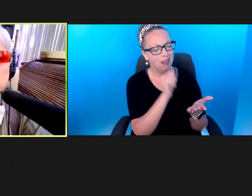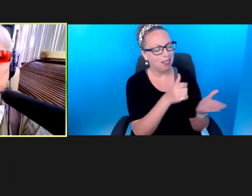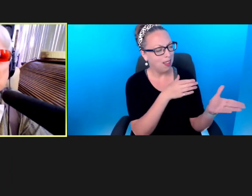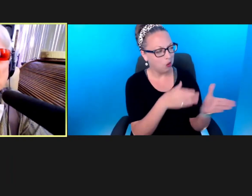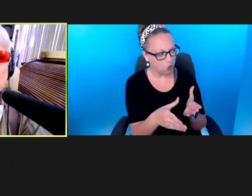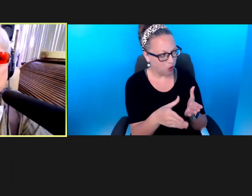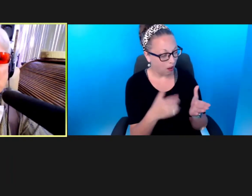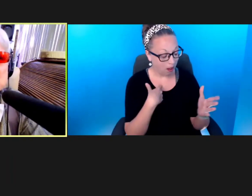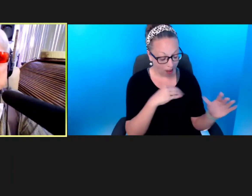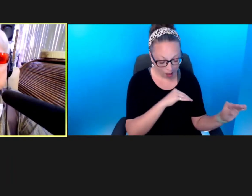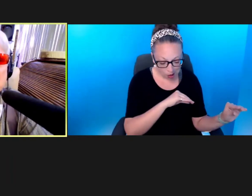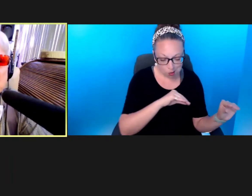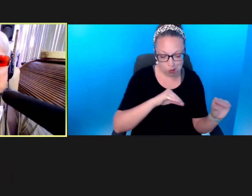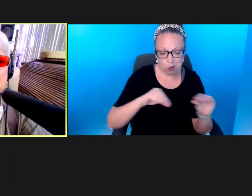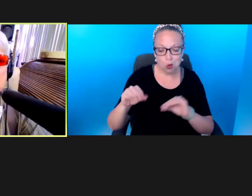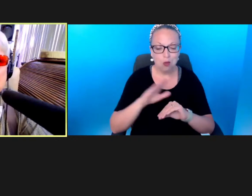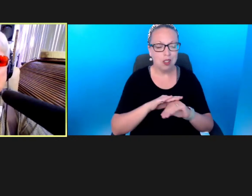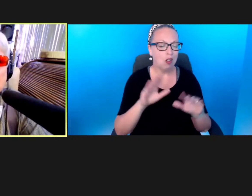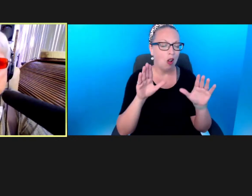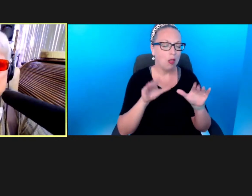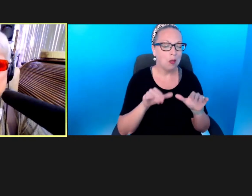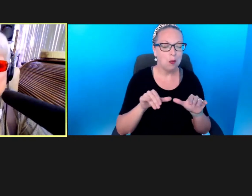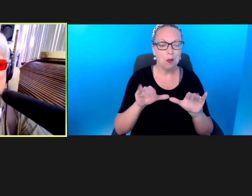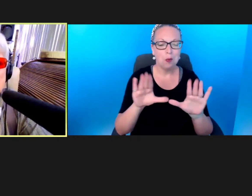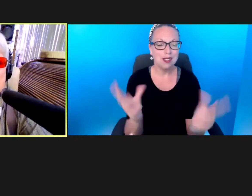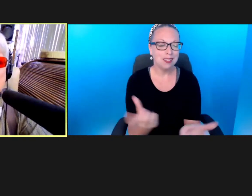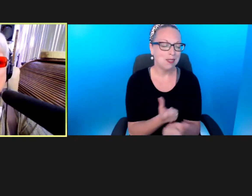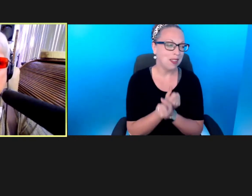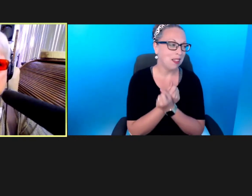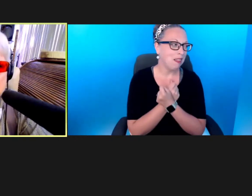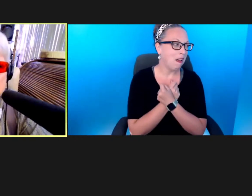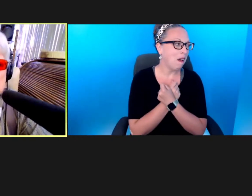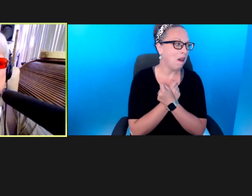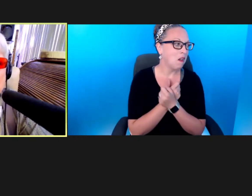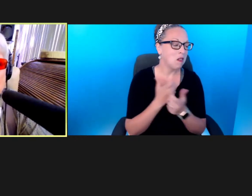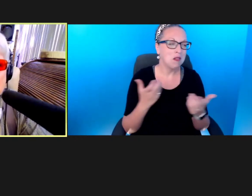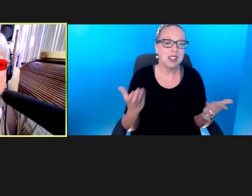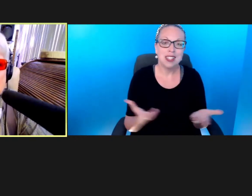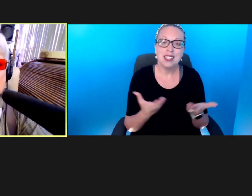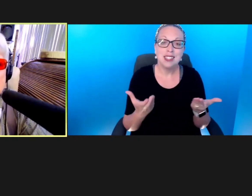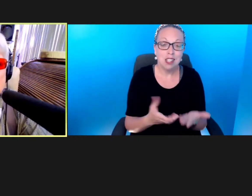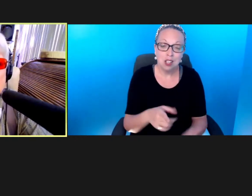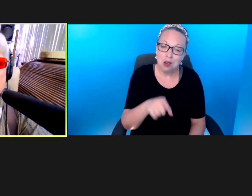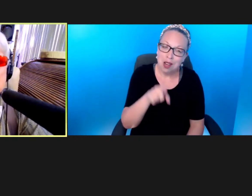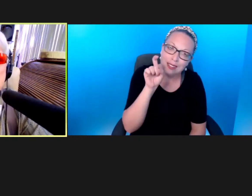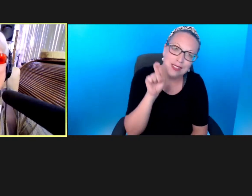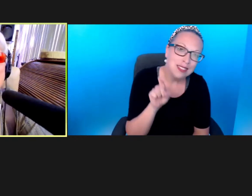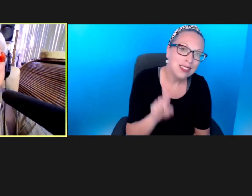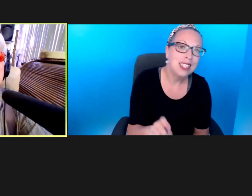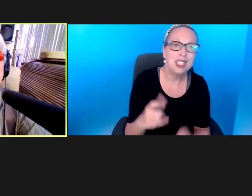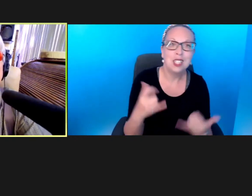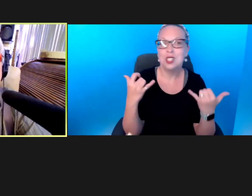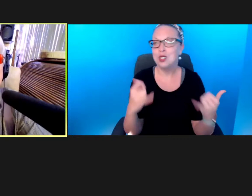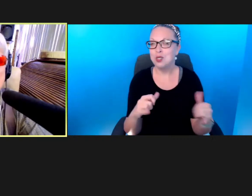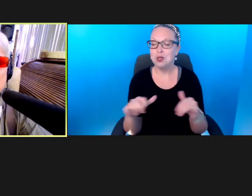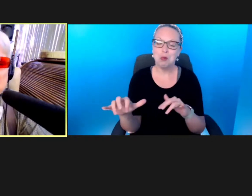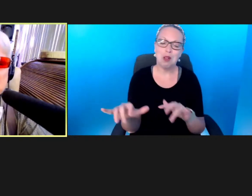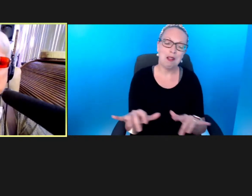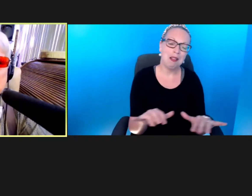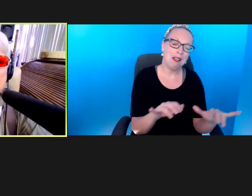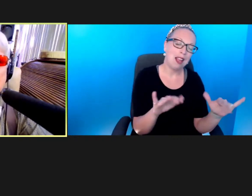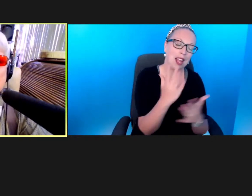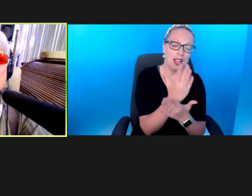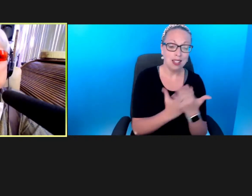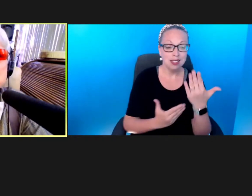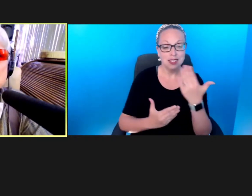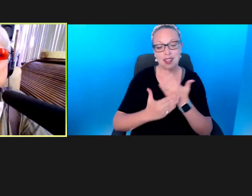I move it on the wings of love. It's here I need to play." His hands upon it